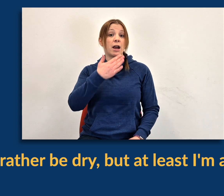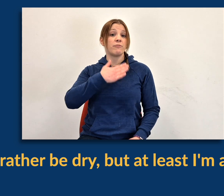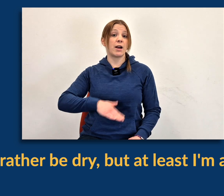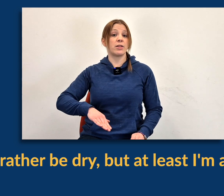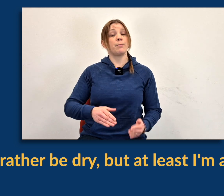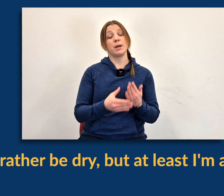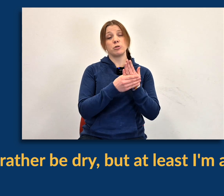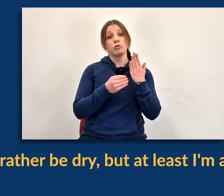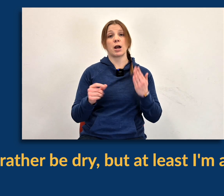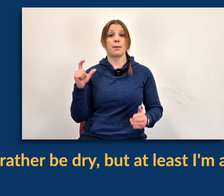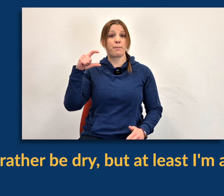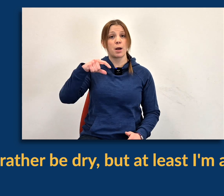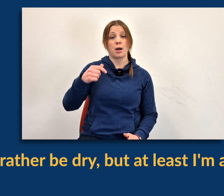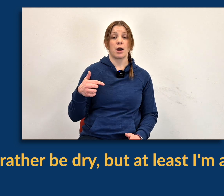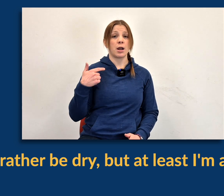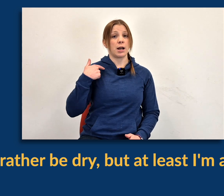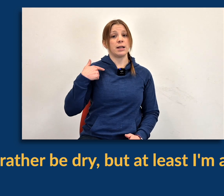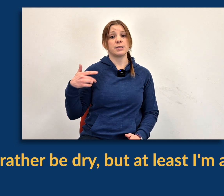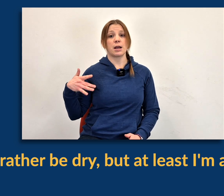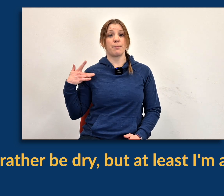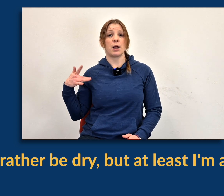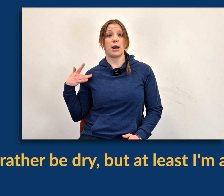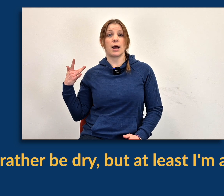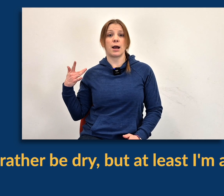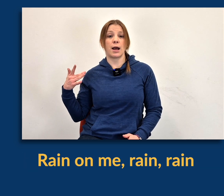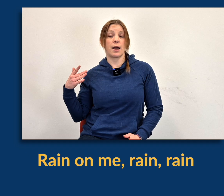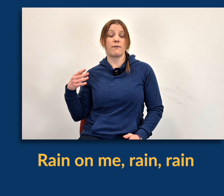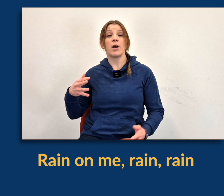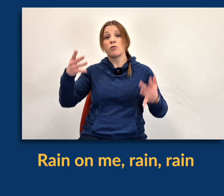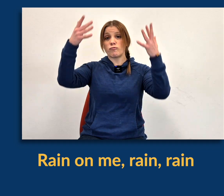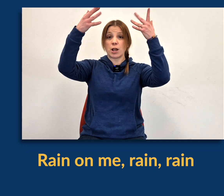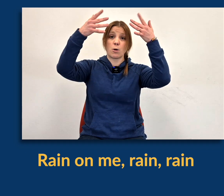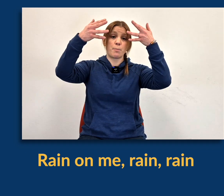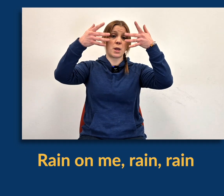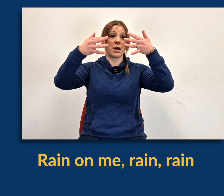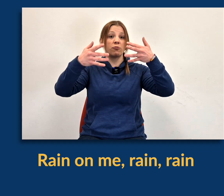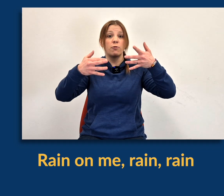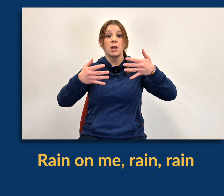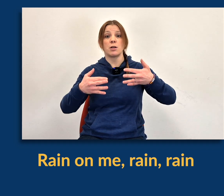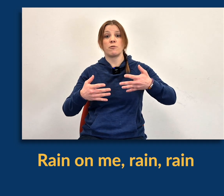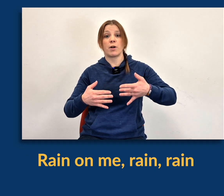me. Drop, but at least I'm alive. Rain on me, rain, rain.